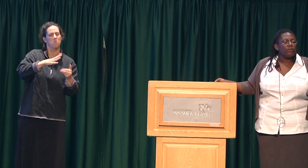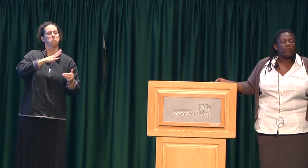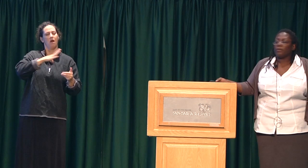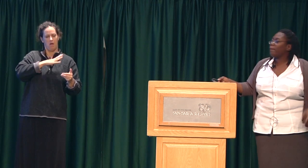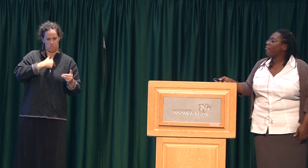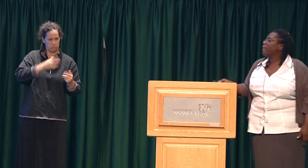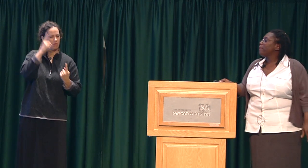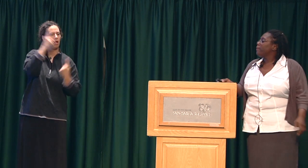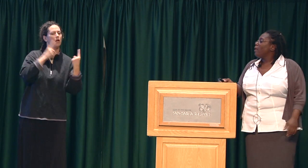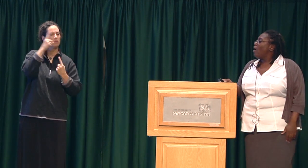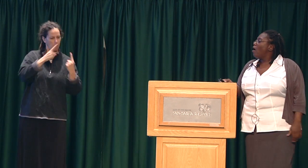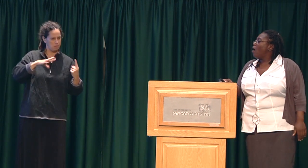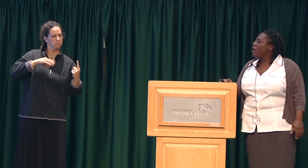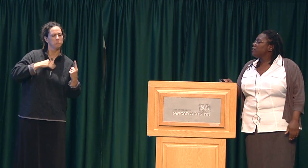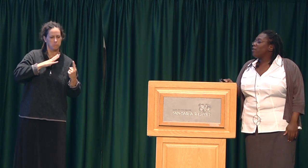culture.